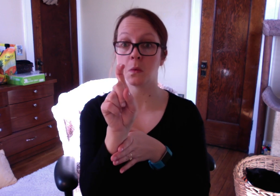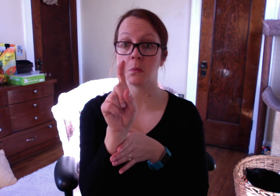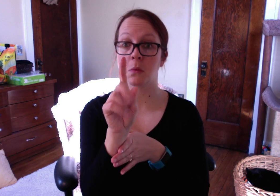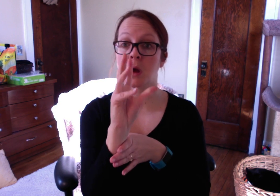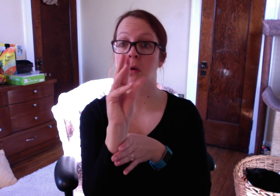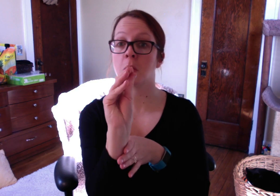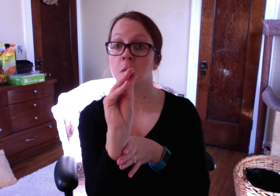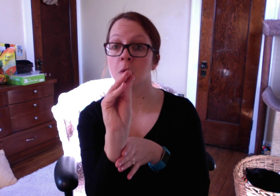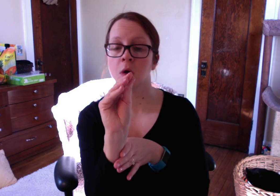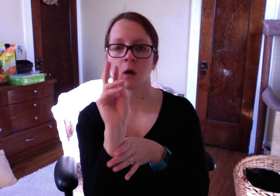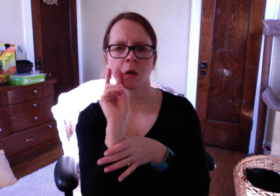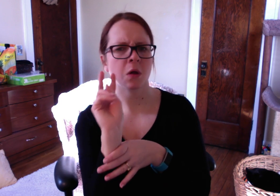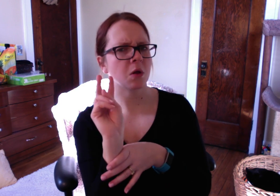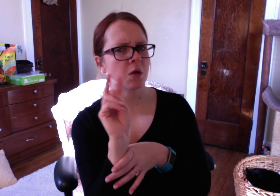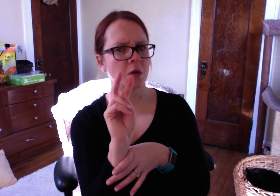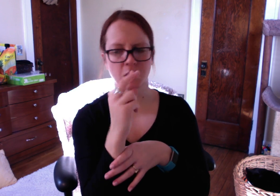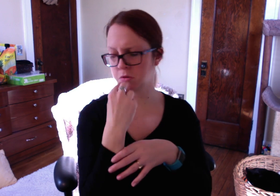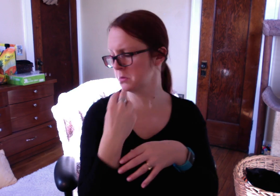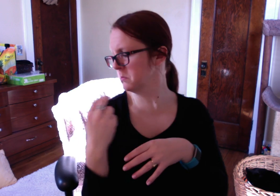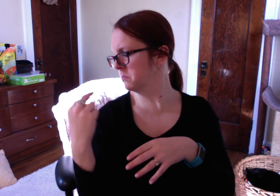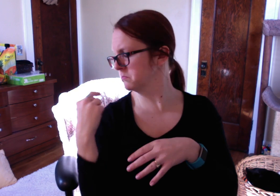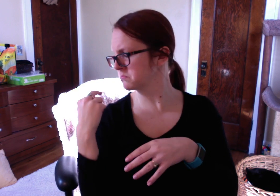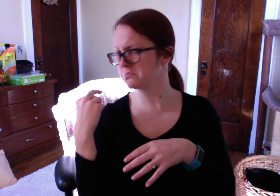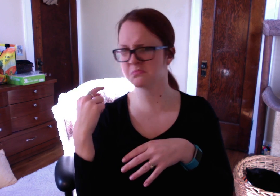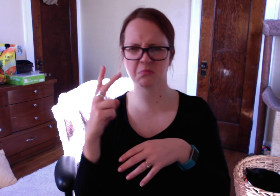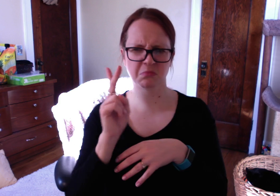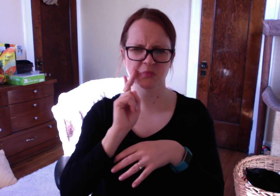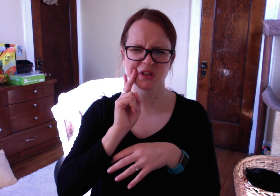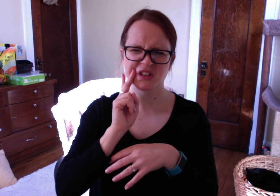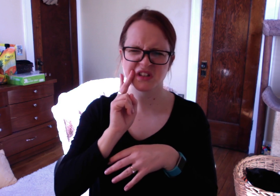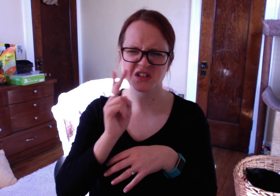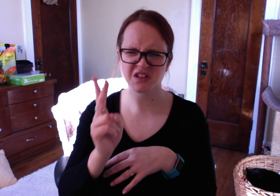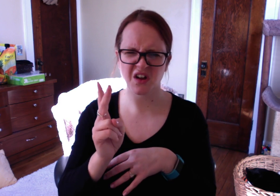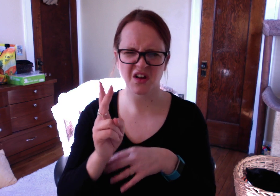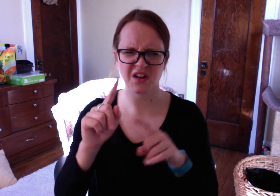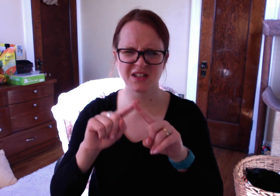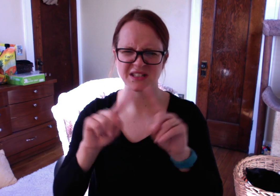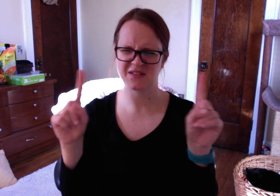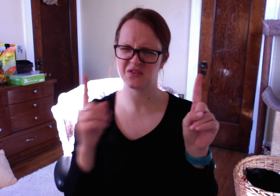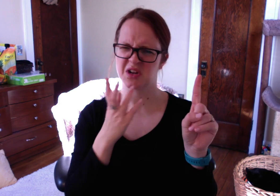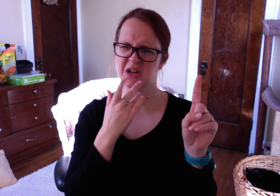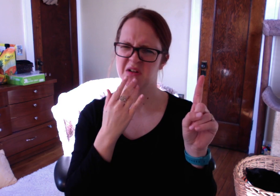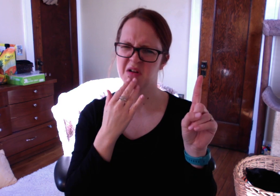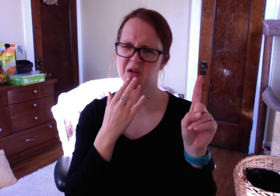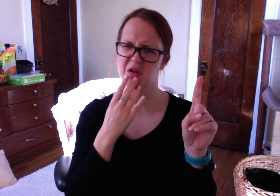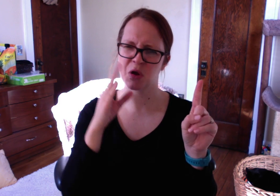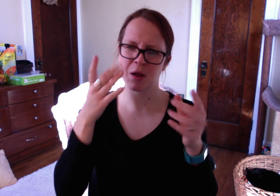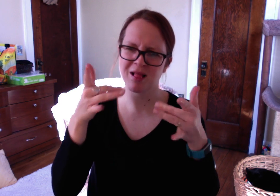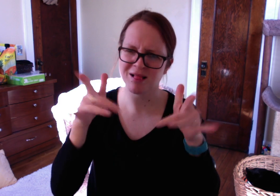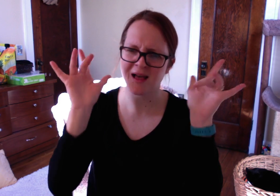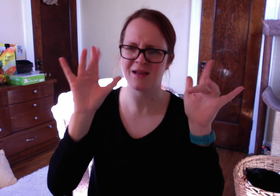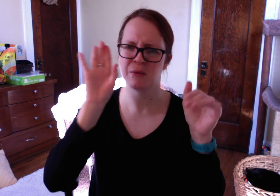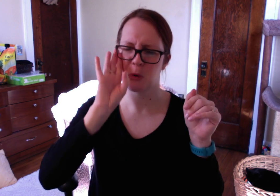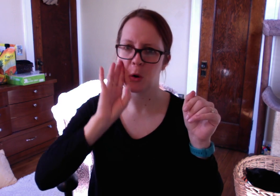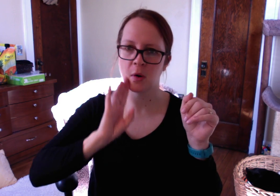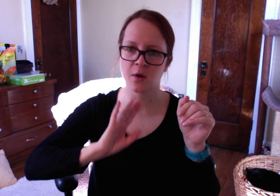were long, pale stripes all the way down his back where Bear had scratched him. He was